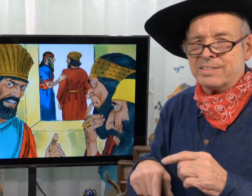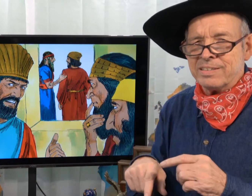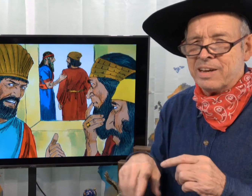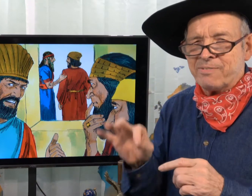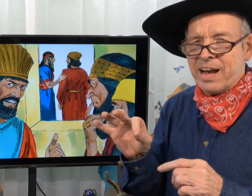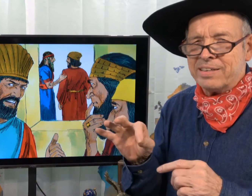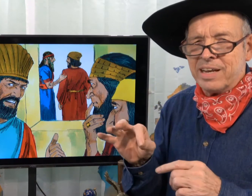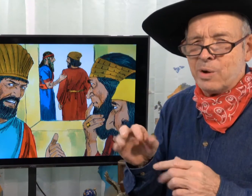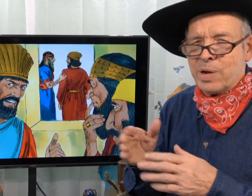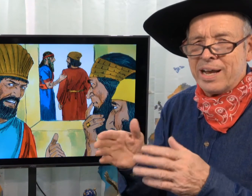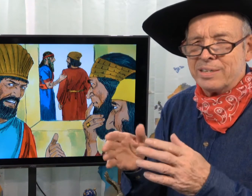Can't find your way to